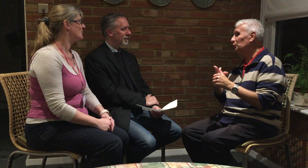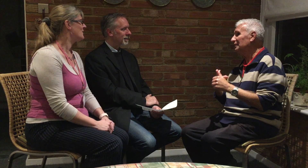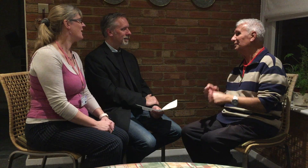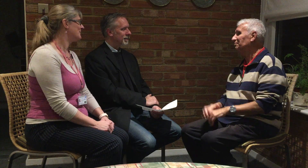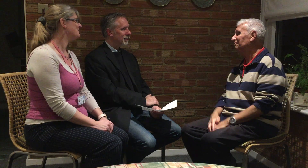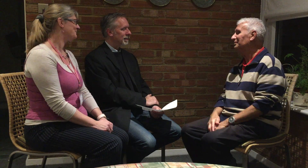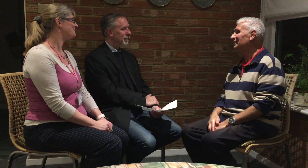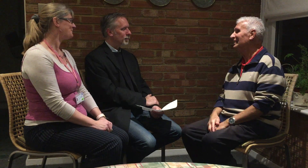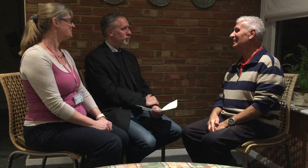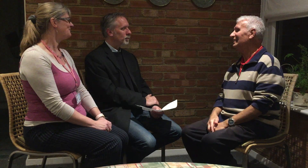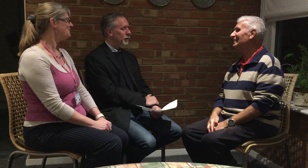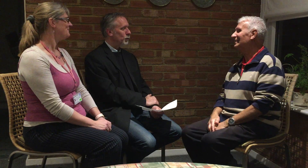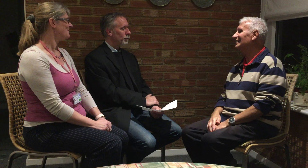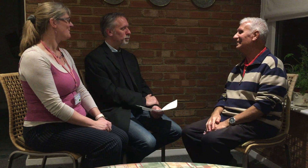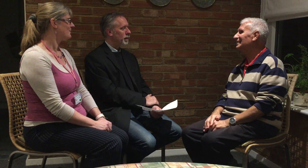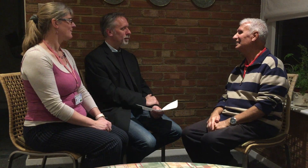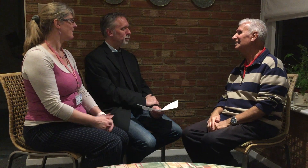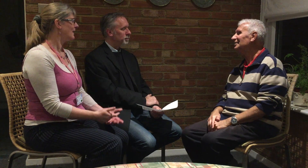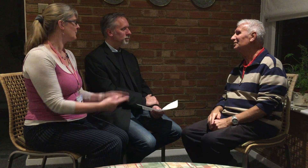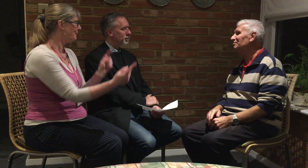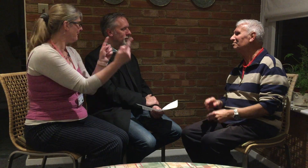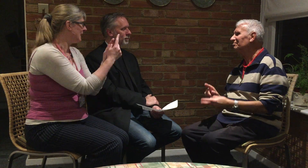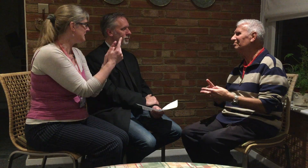Andrew's coat. Did you ever meet them?